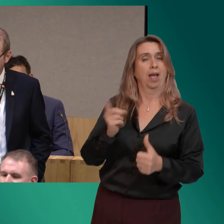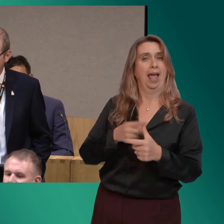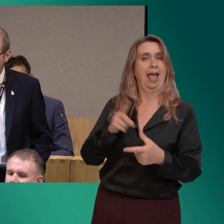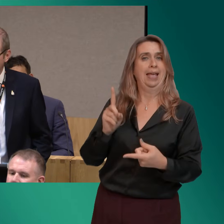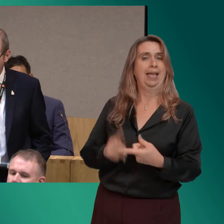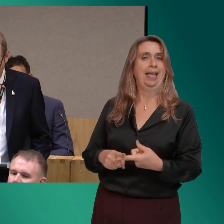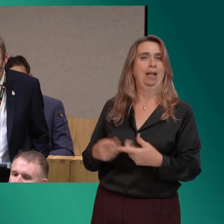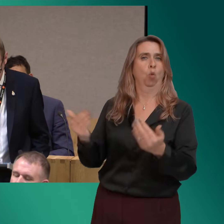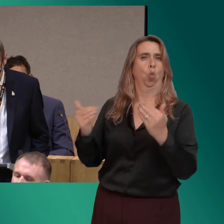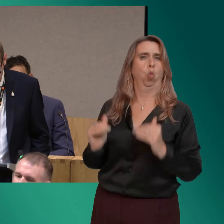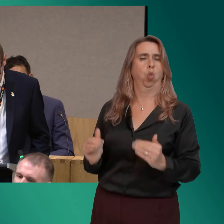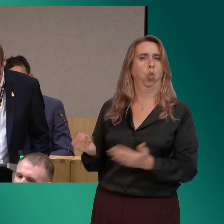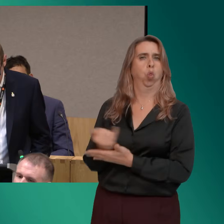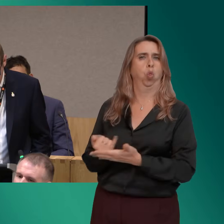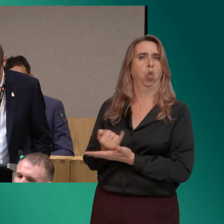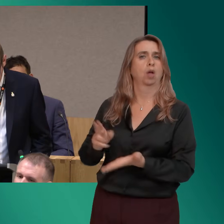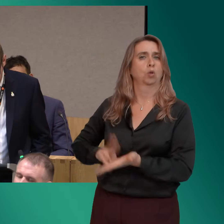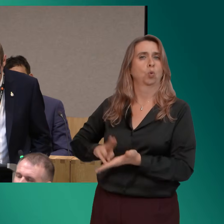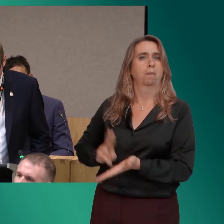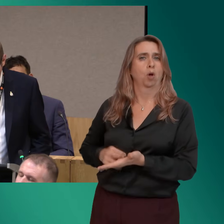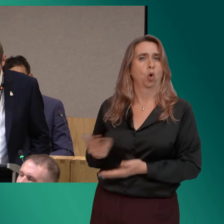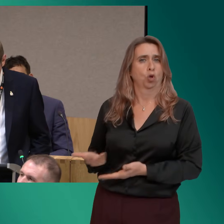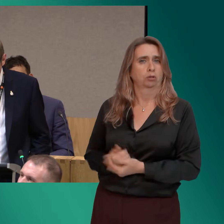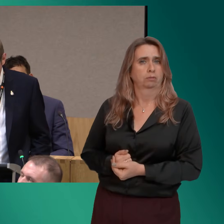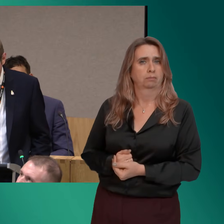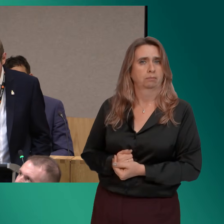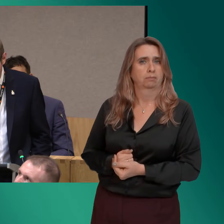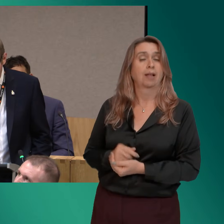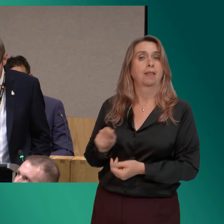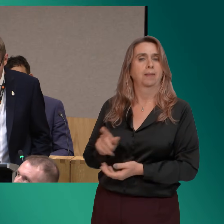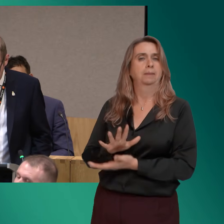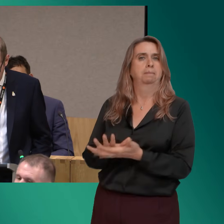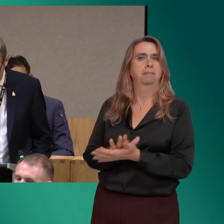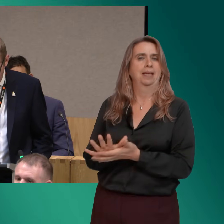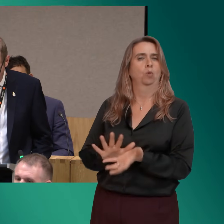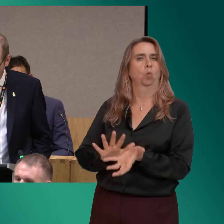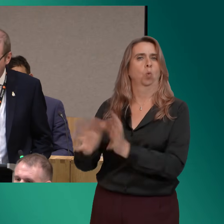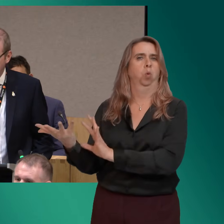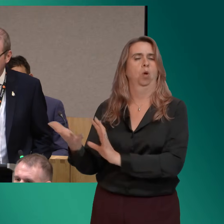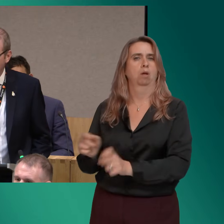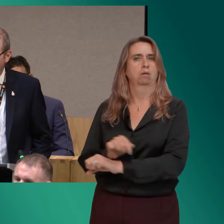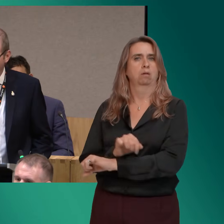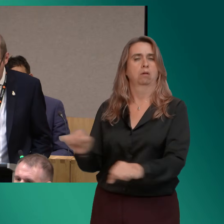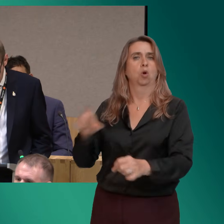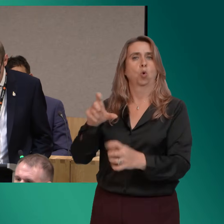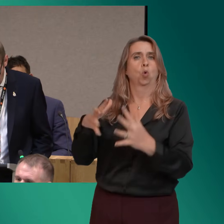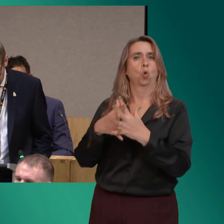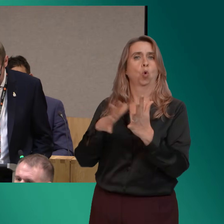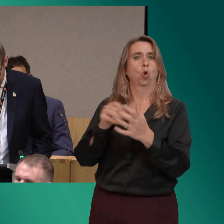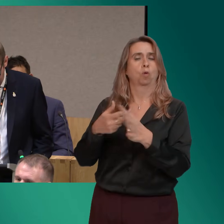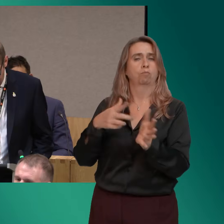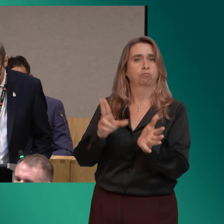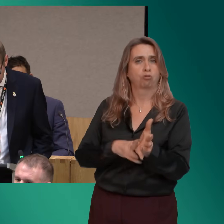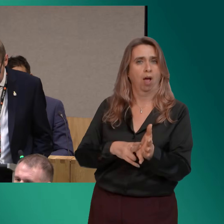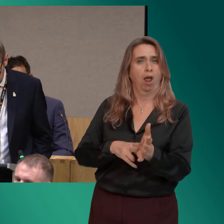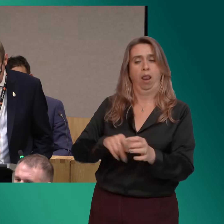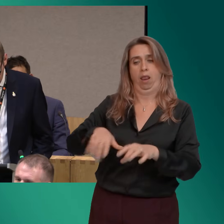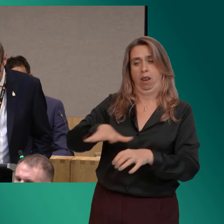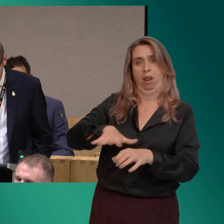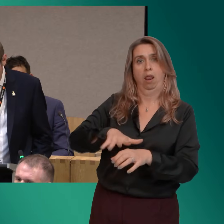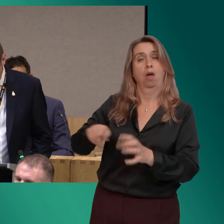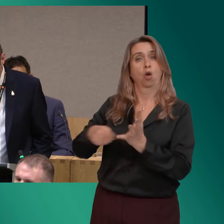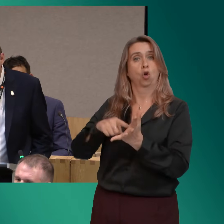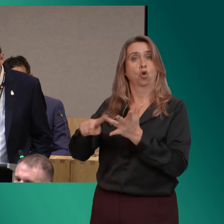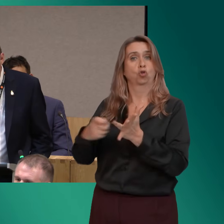emergency service in Newport is now having a serious knock-on effect on residents in Cwmbran and the wider Torfaen area,